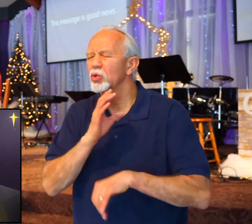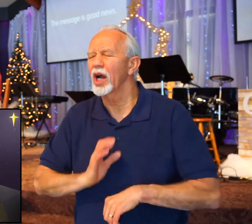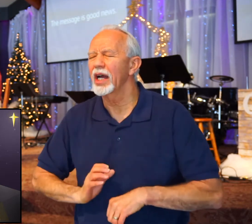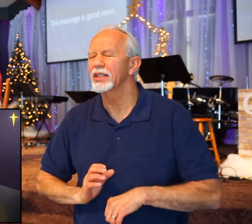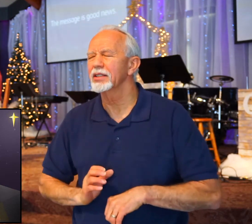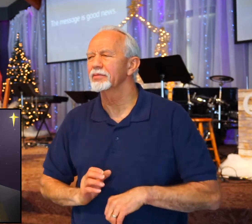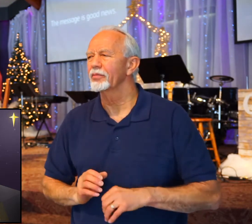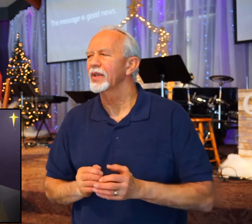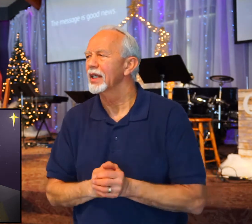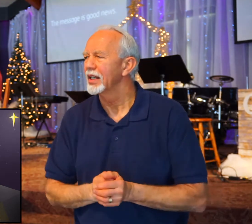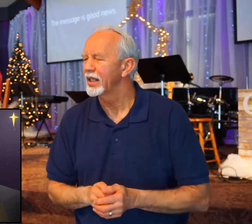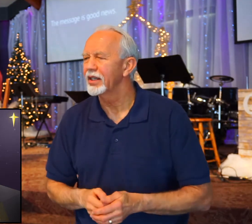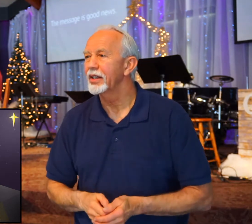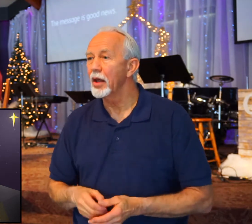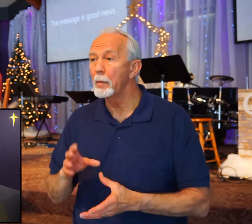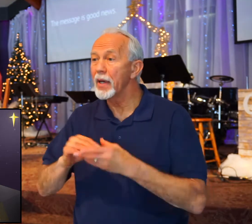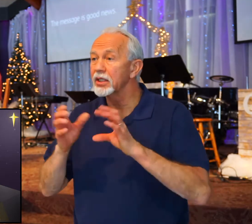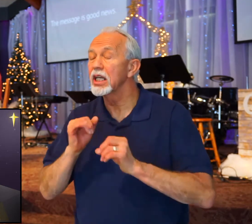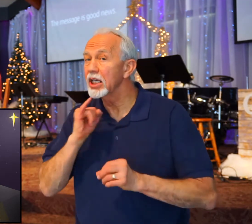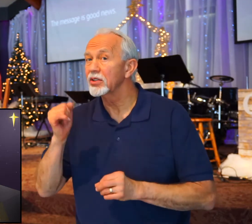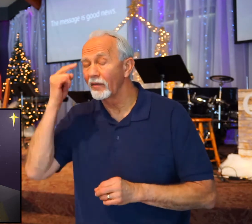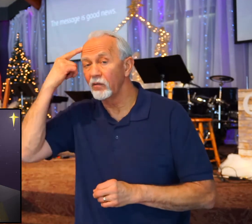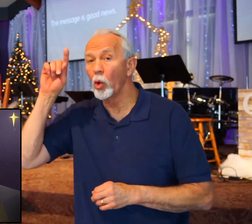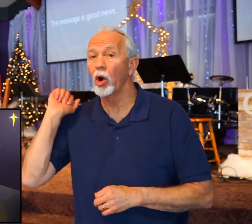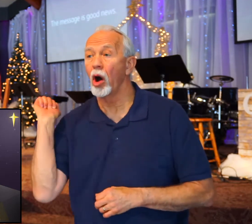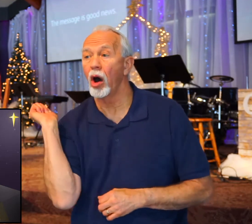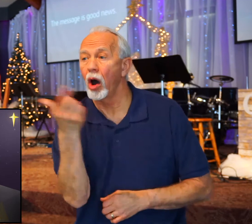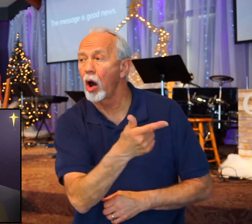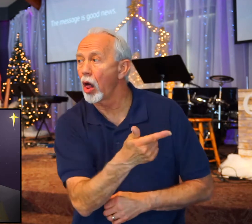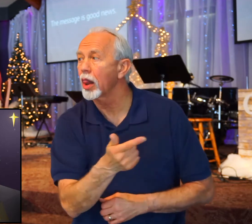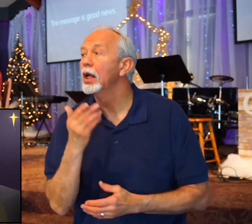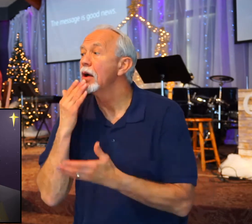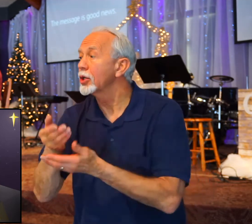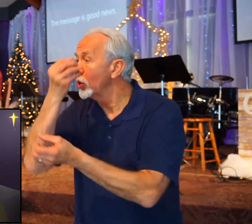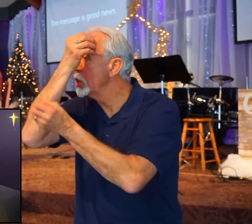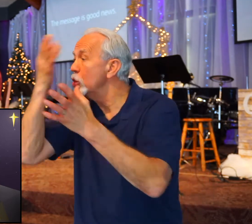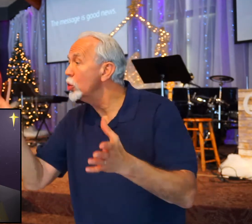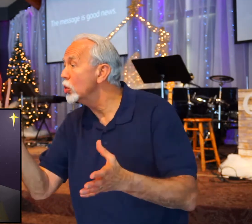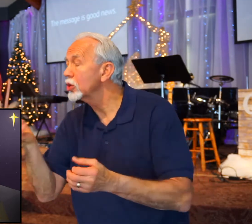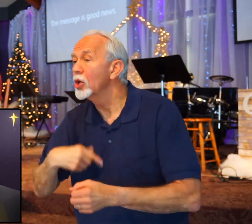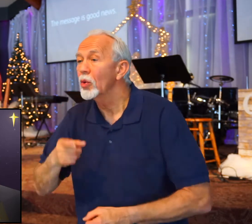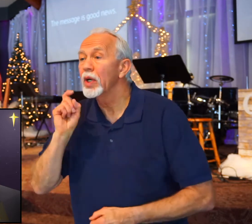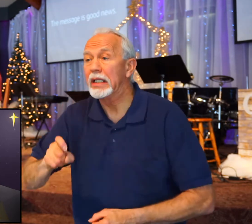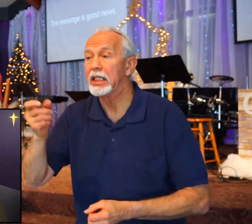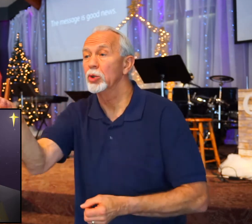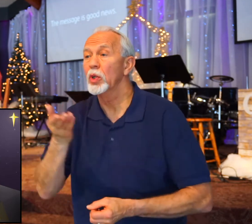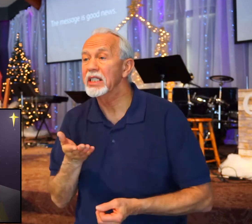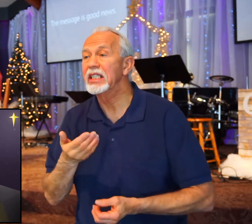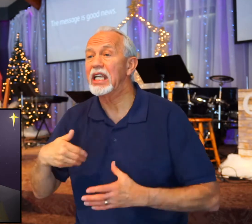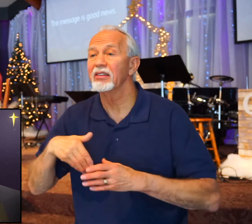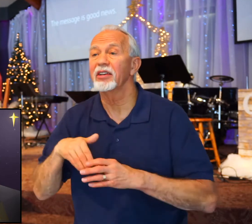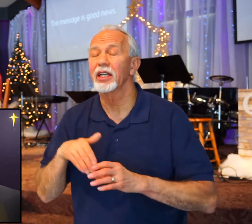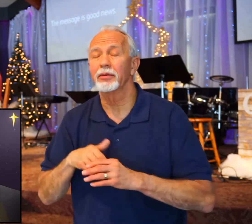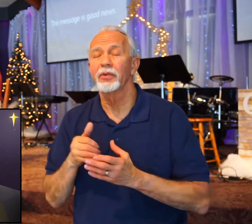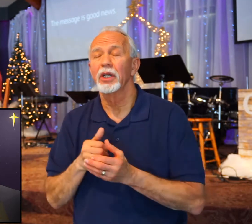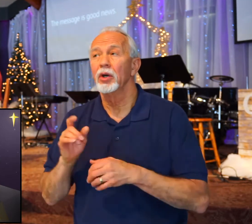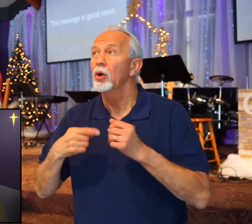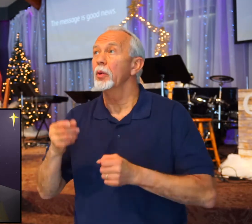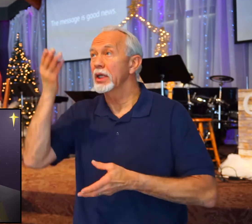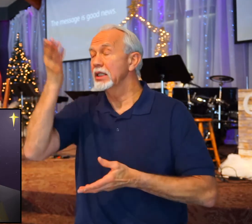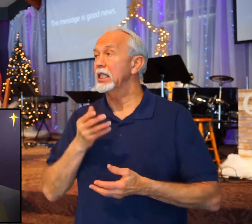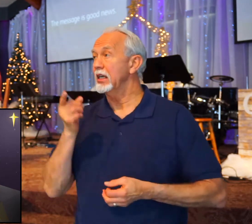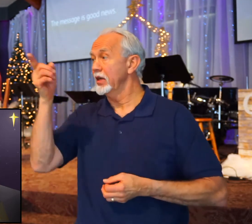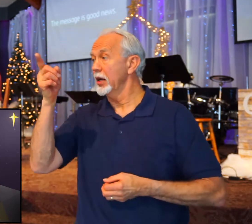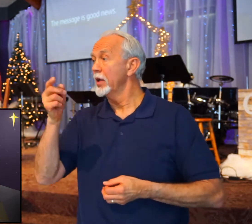the message is for all. The message is good news, but we have to receive it. And when we receive Him, the Prince of